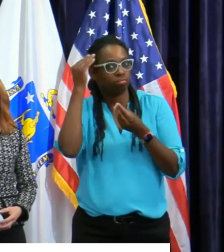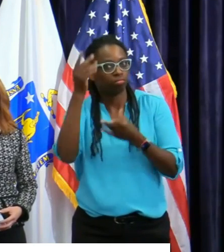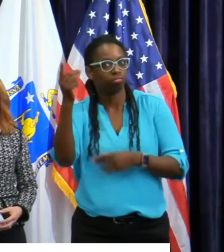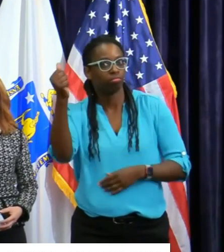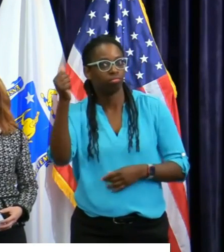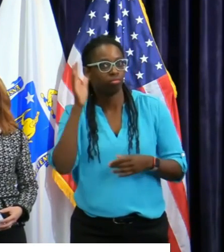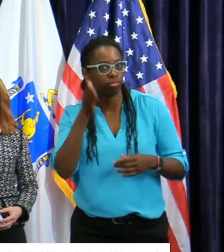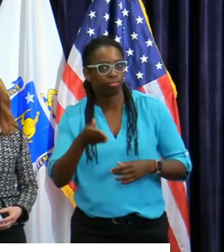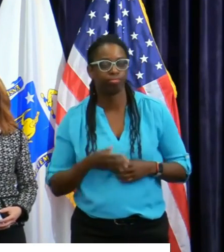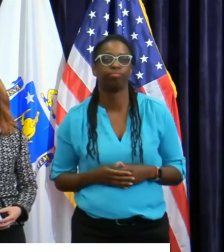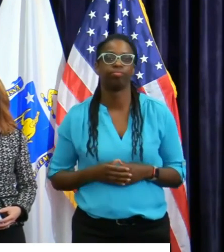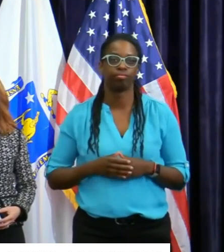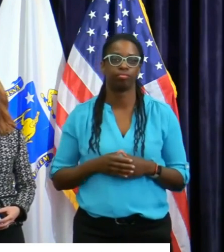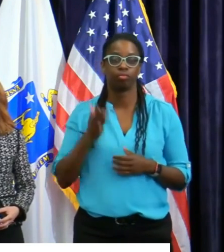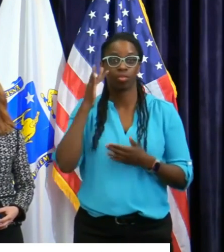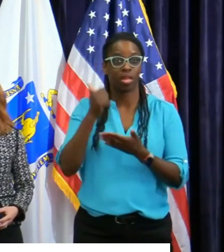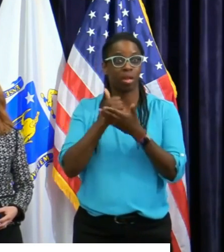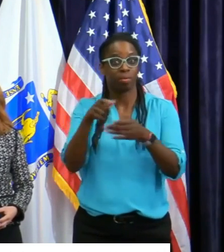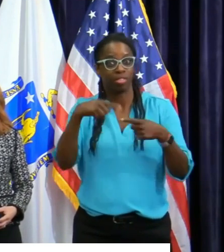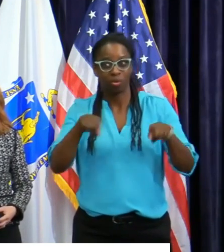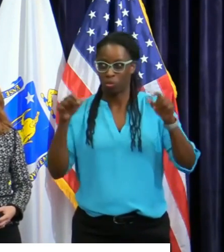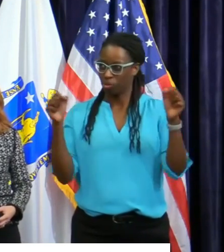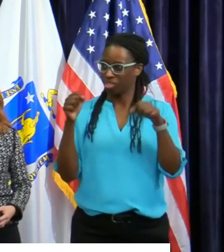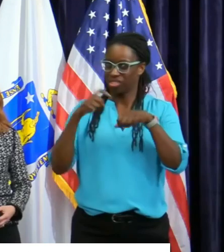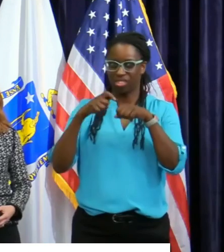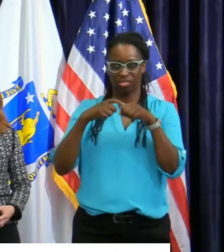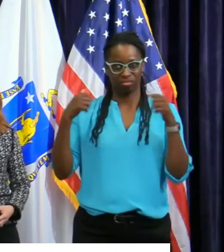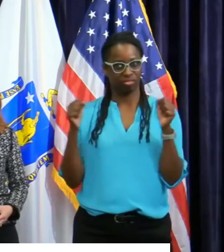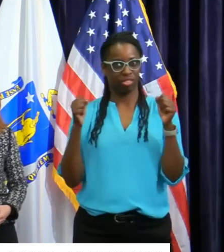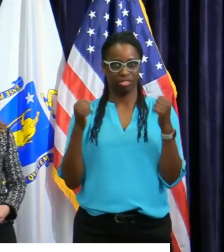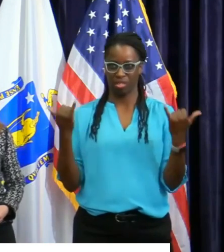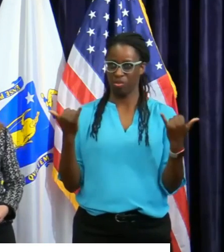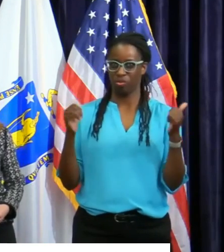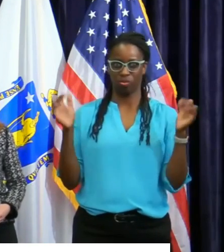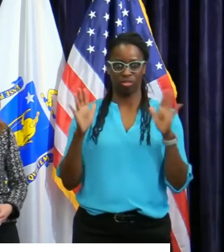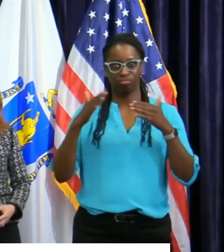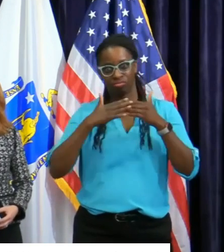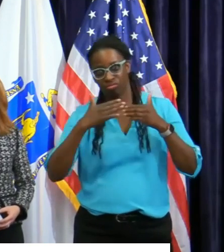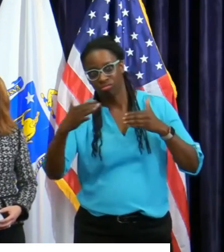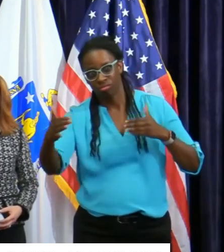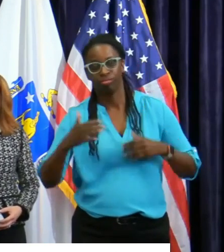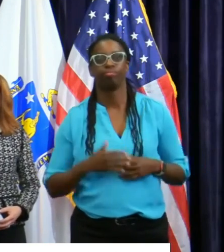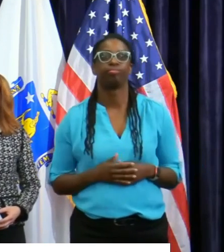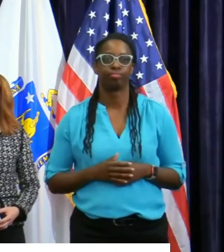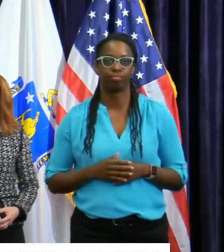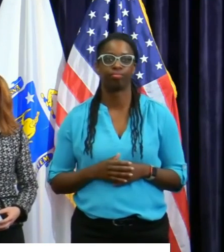holiday season. People can use them to check for the virus so that they can safely gather with family